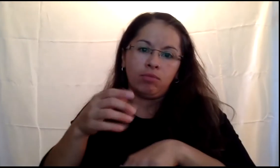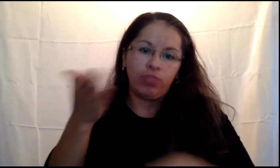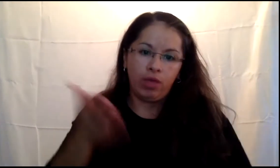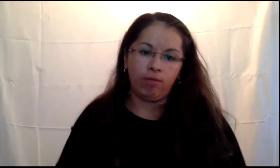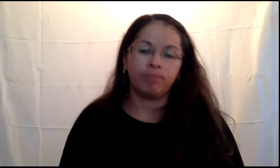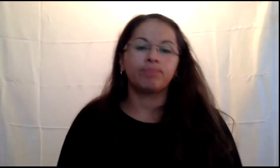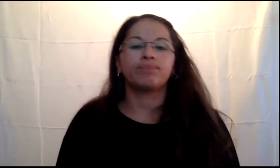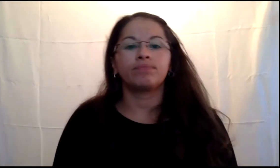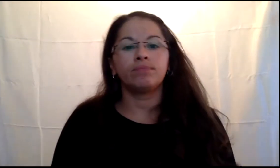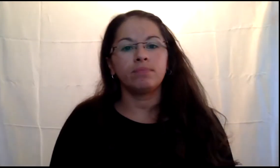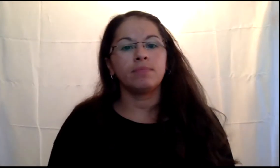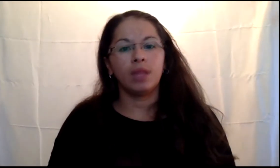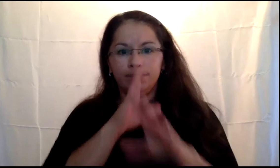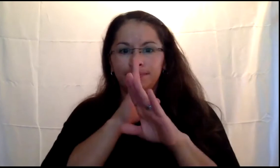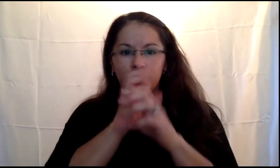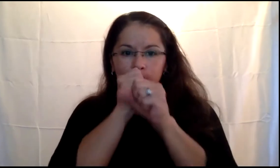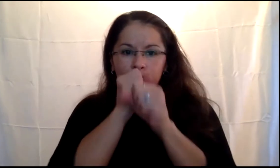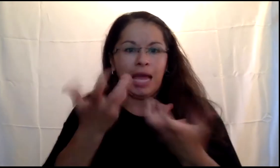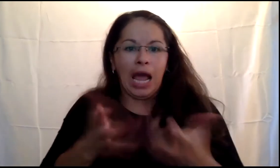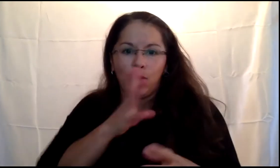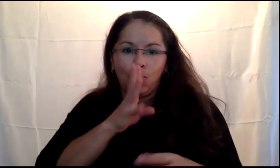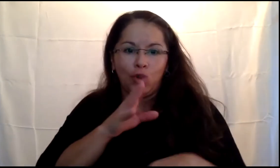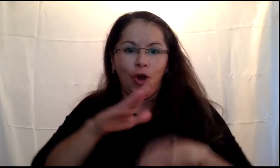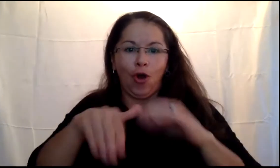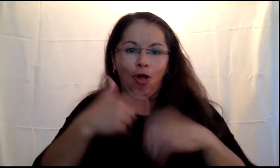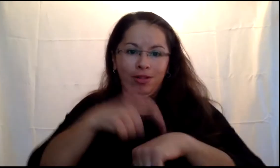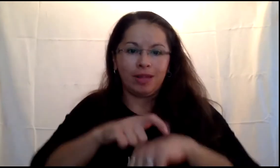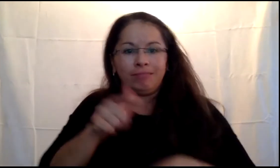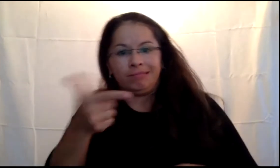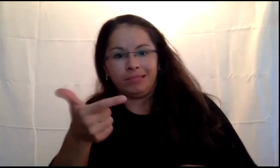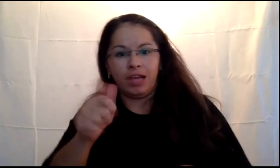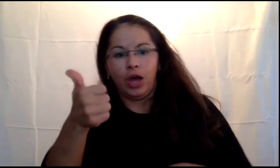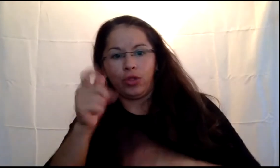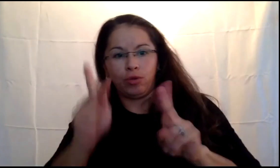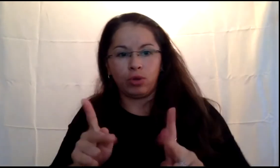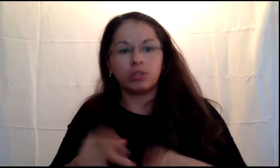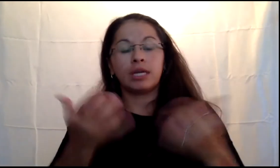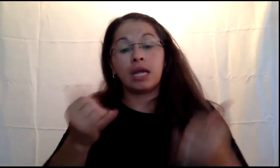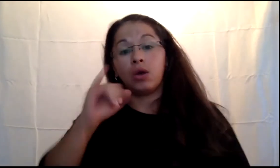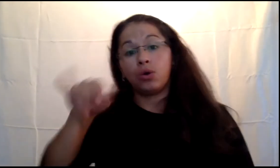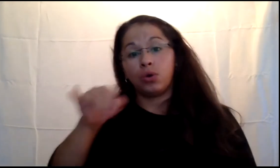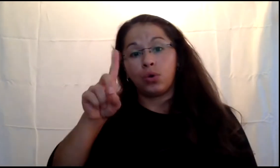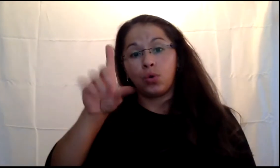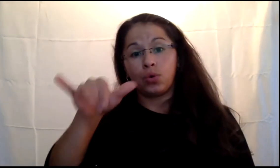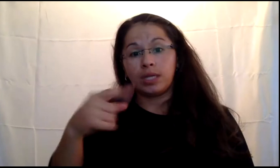I'm going to also give you another resource to piggyback on what Ann just said, which was absolutely